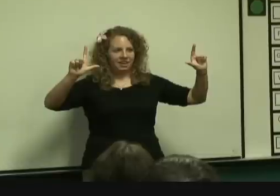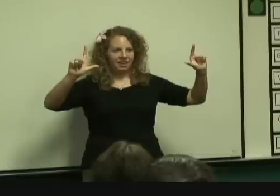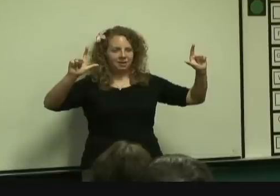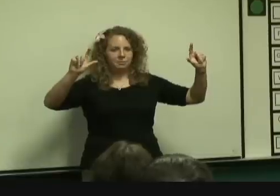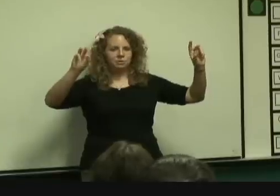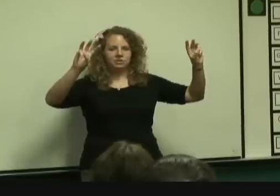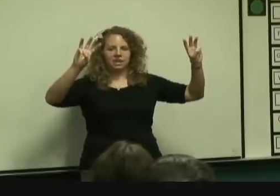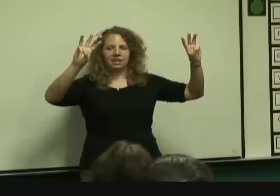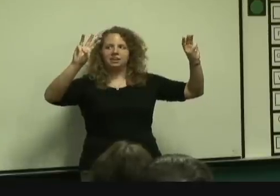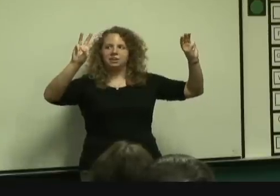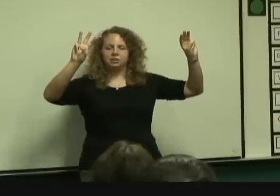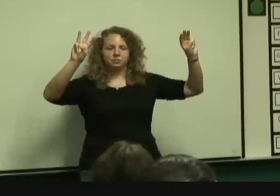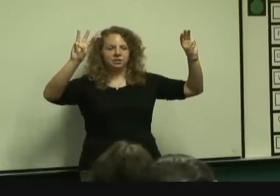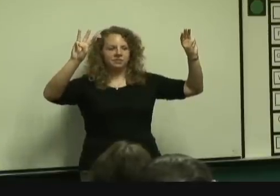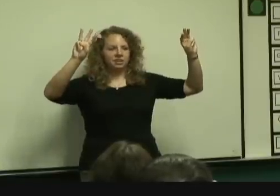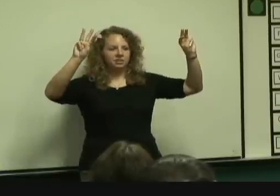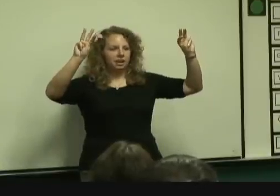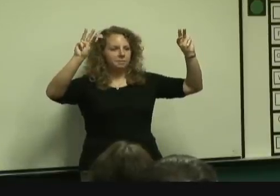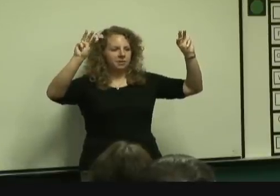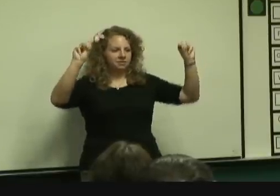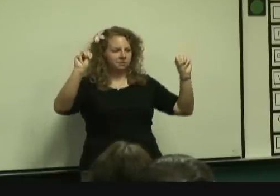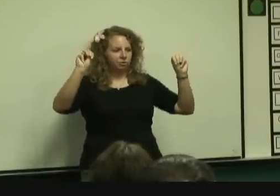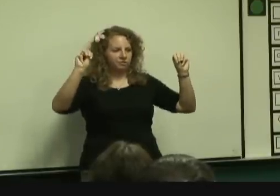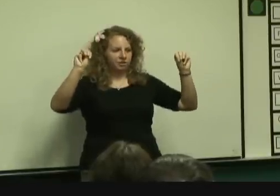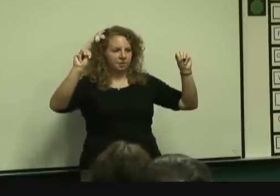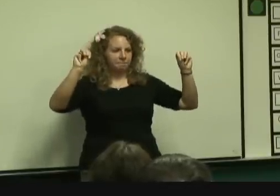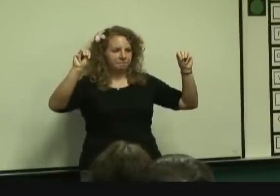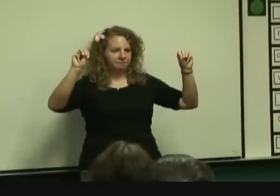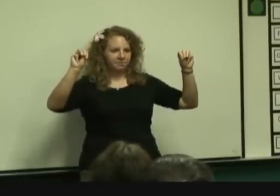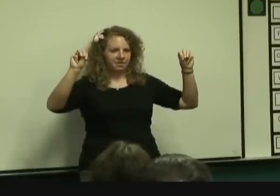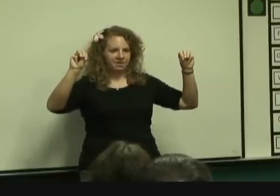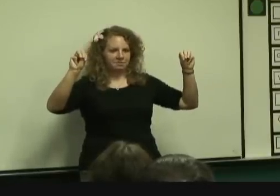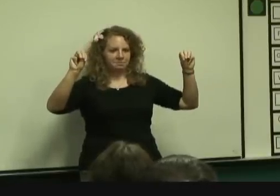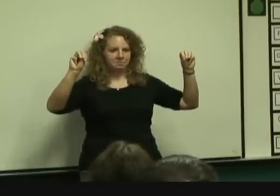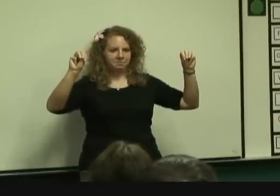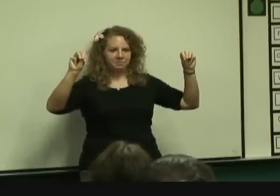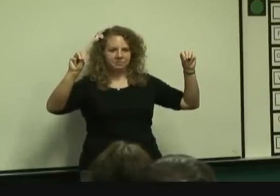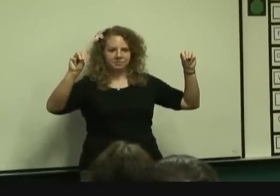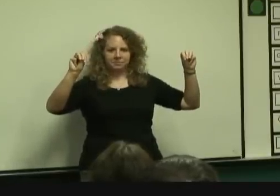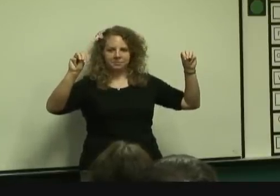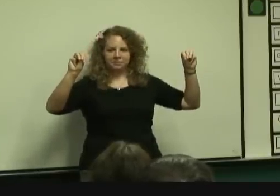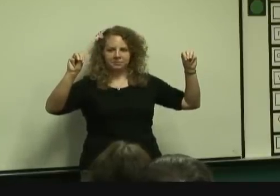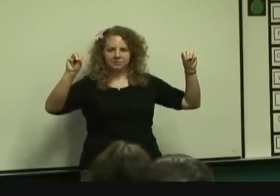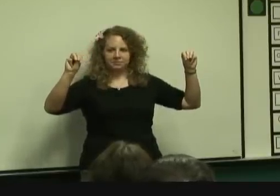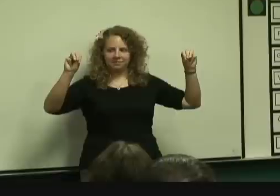Okay, M, so it's like your three fingers up and then fold over your thumb. M.